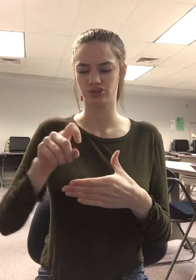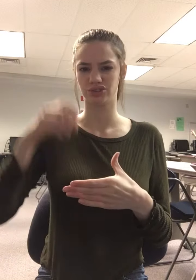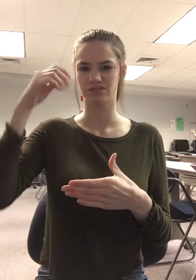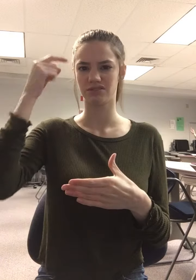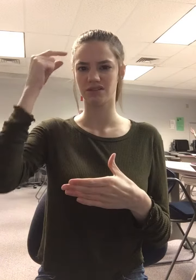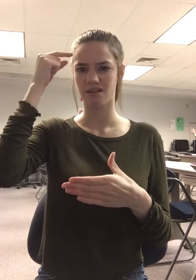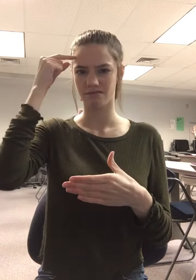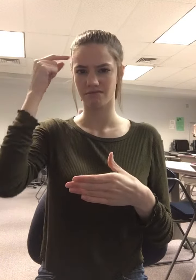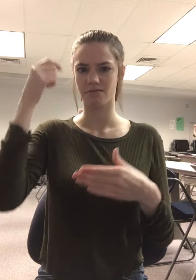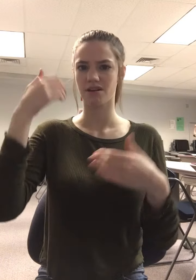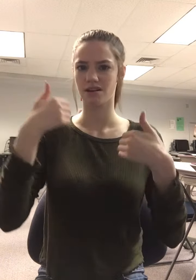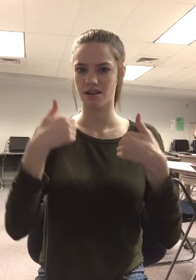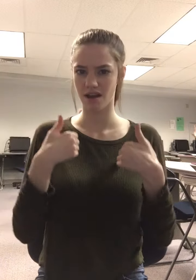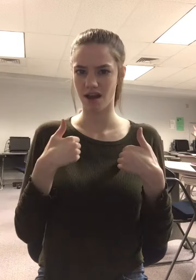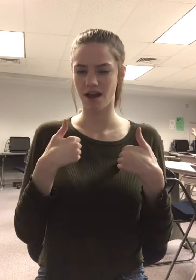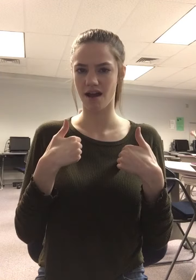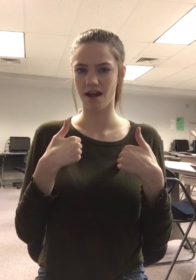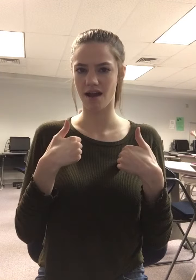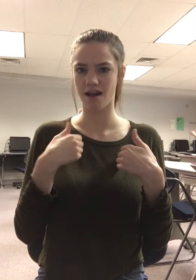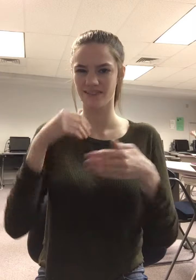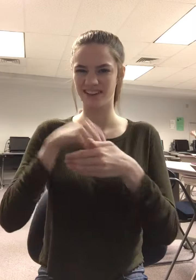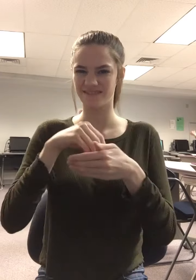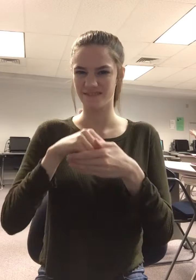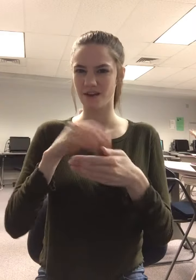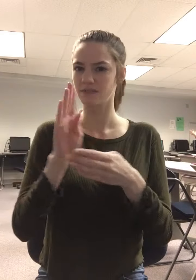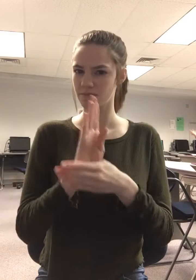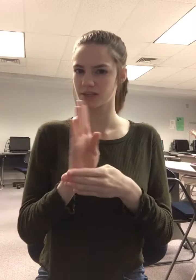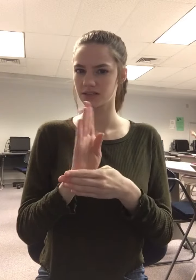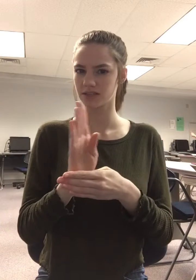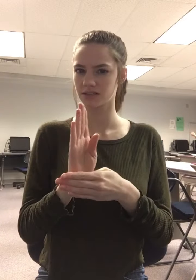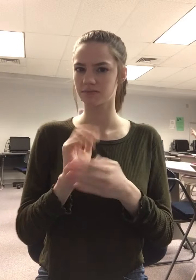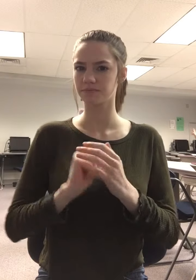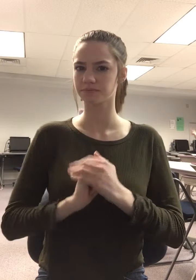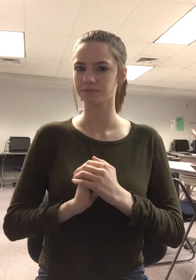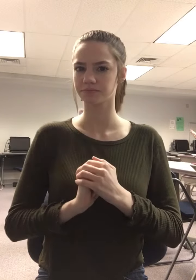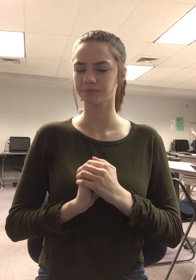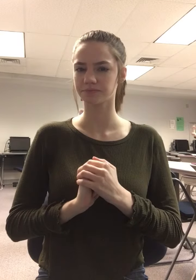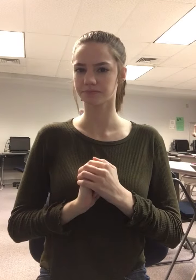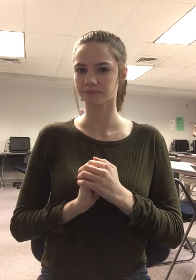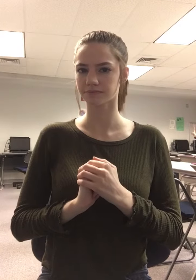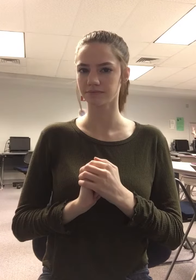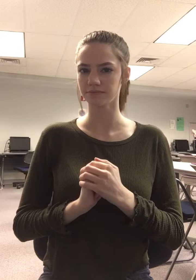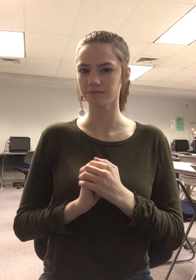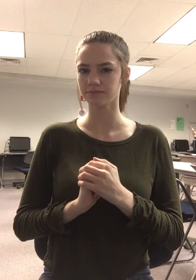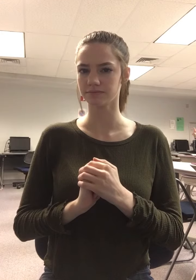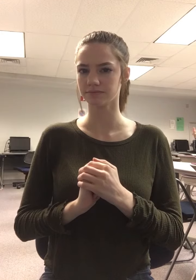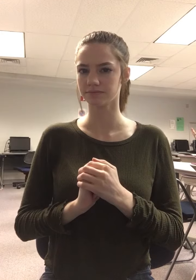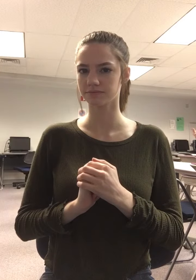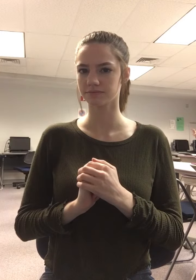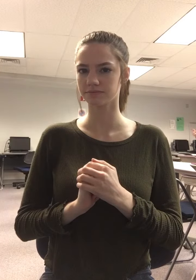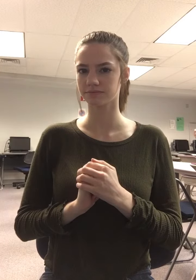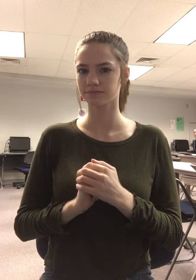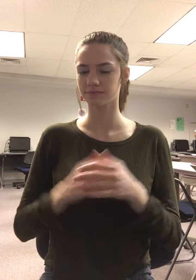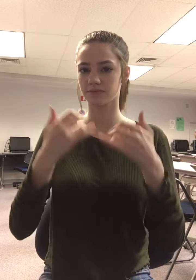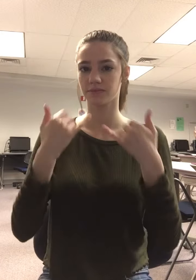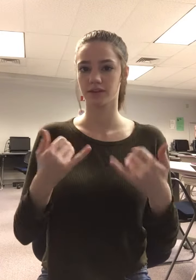actually have when they get involved in business? What we're going to do is we're going to explore a time period in American history